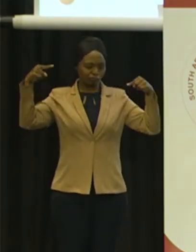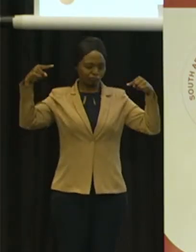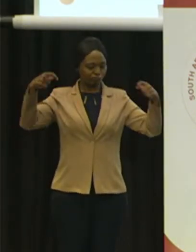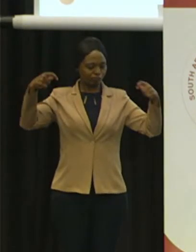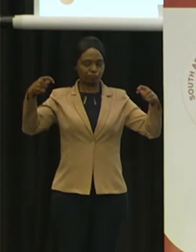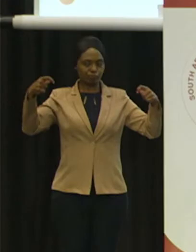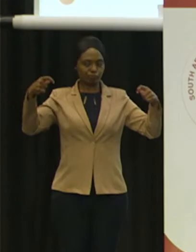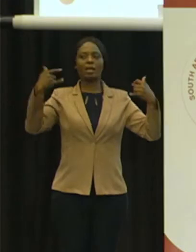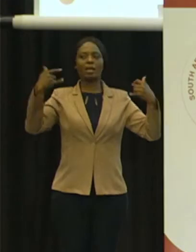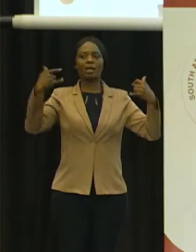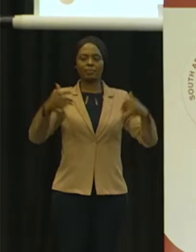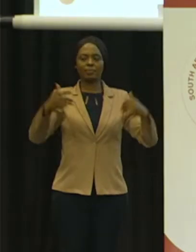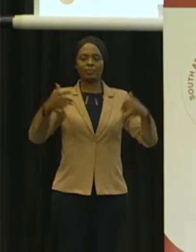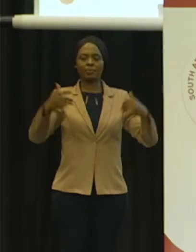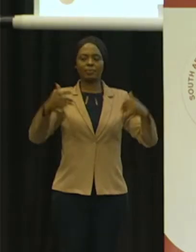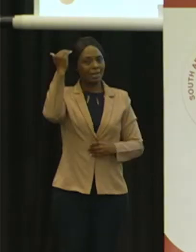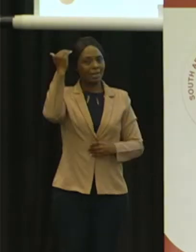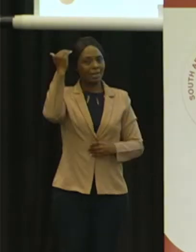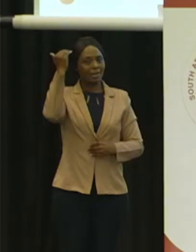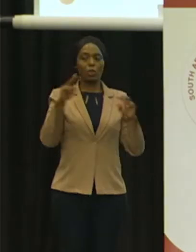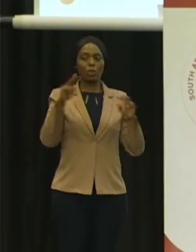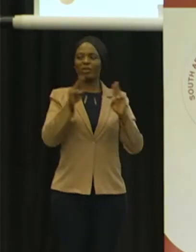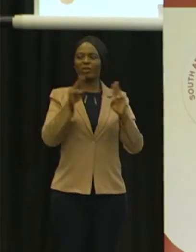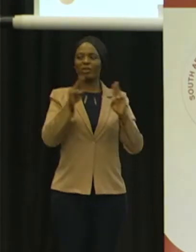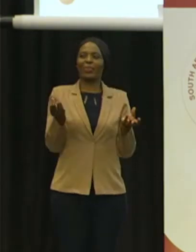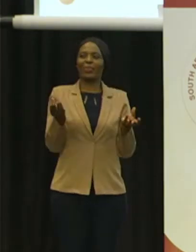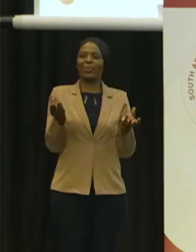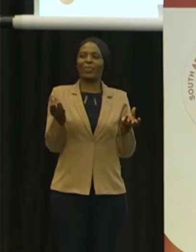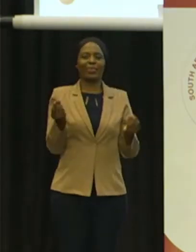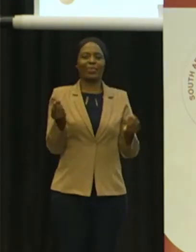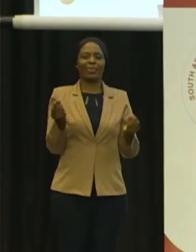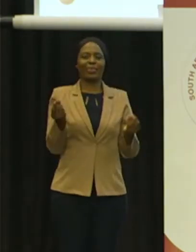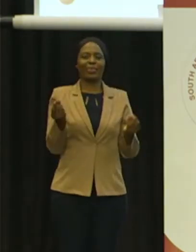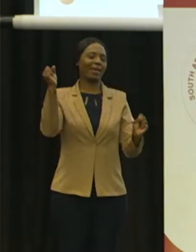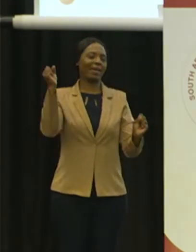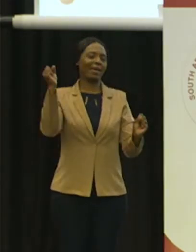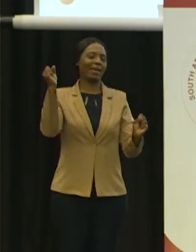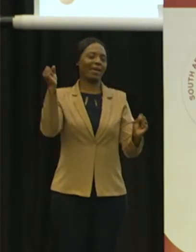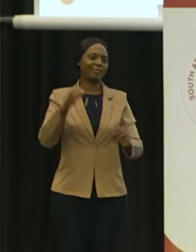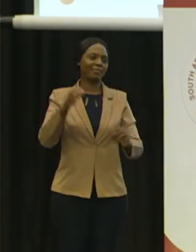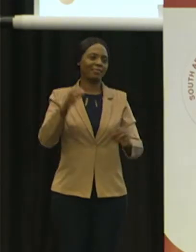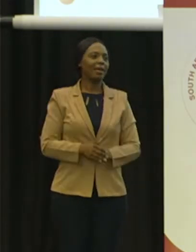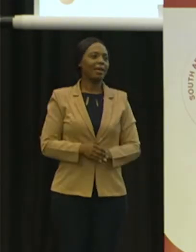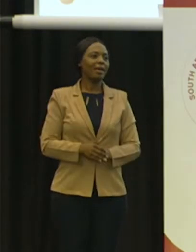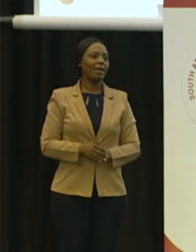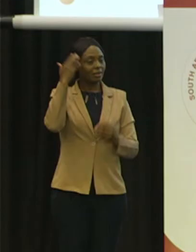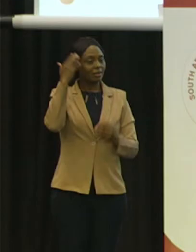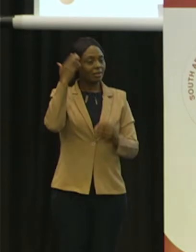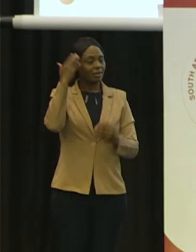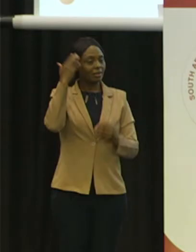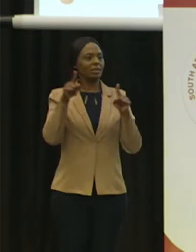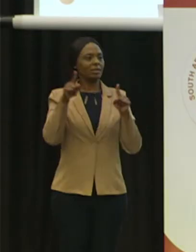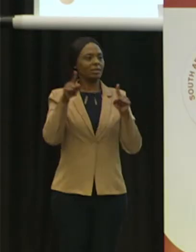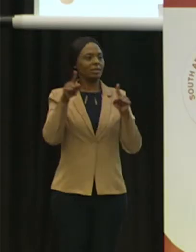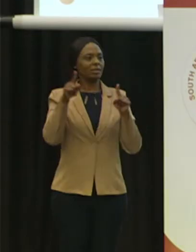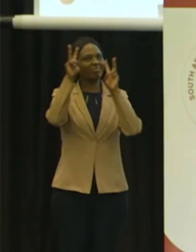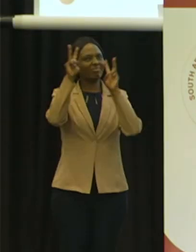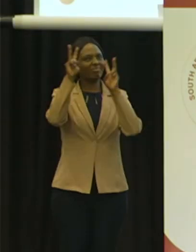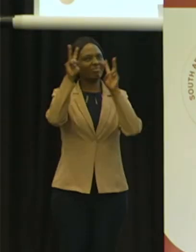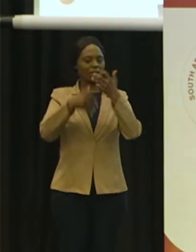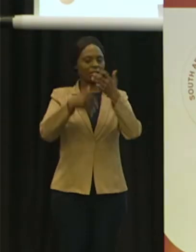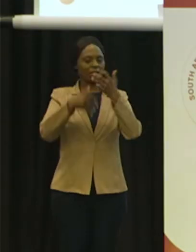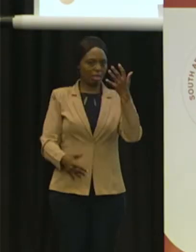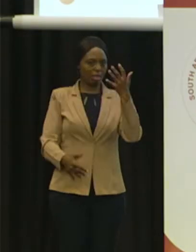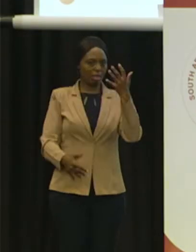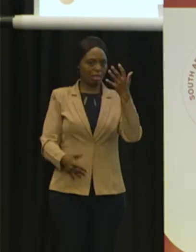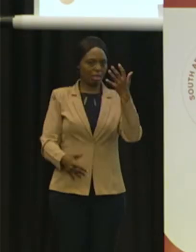light conversation to have. So it was on mental health and addressing the issues faced by key populations as